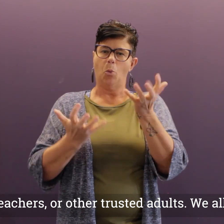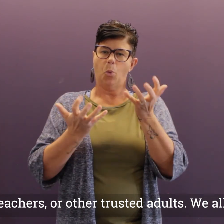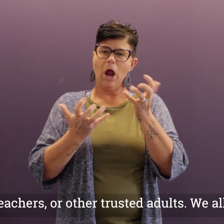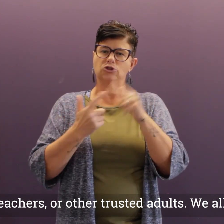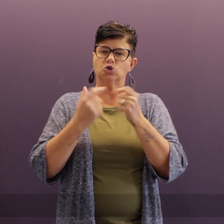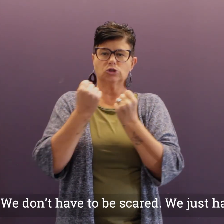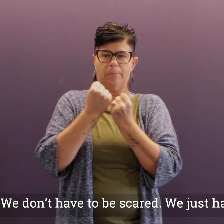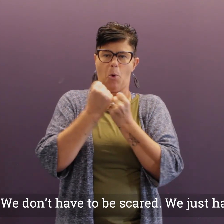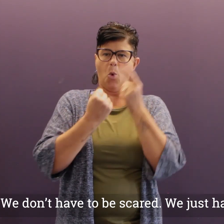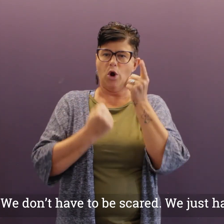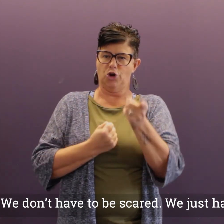to support you.